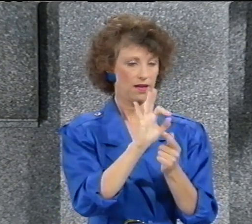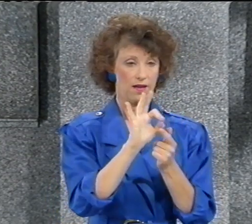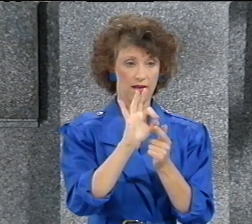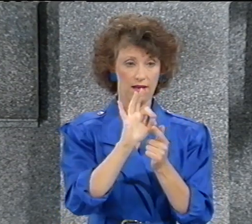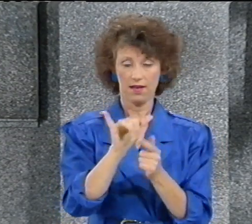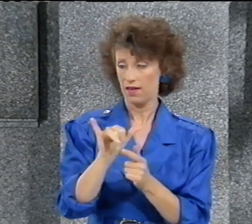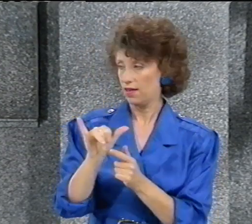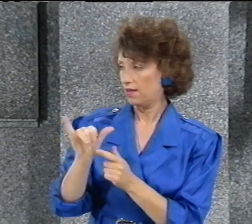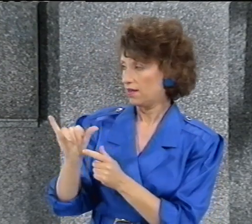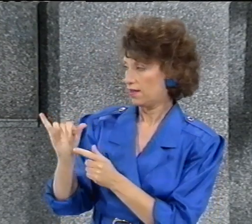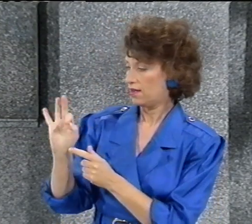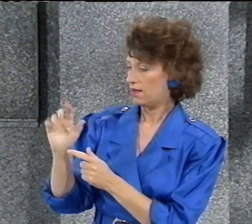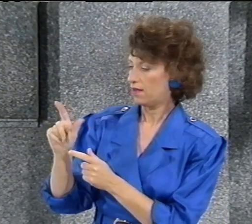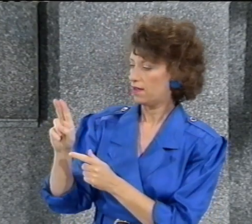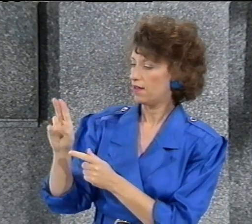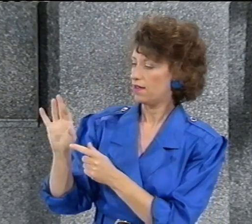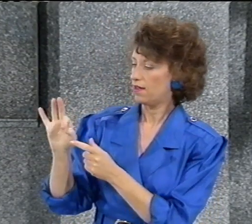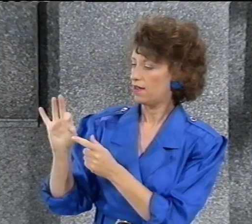I tend to repeat the F.